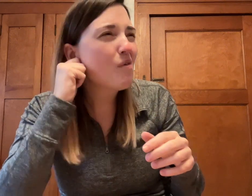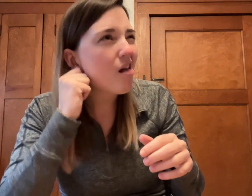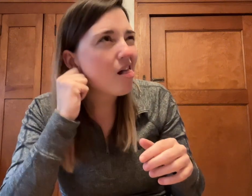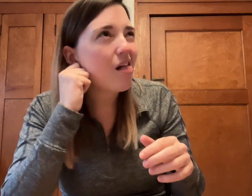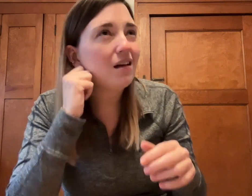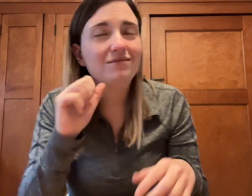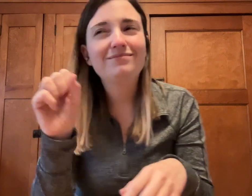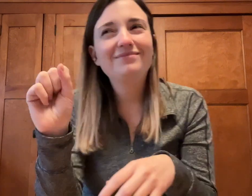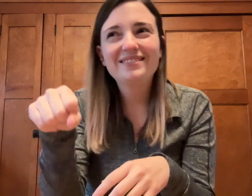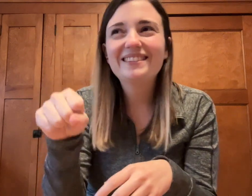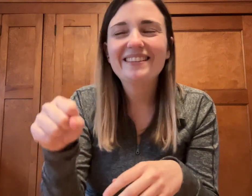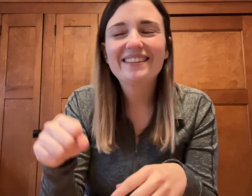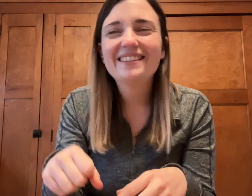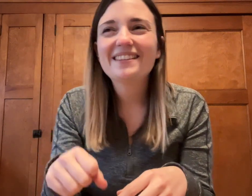than bone, bendable.